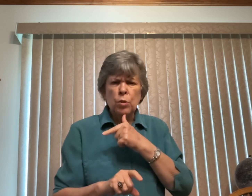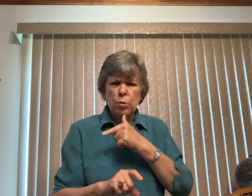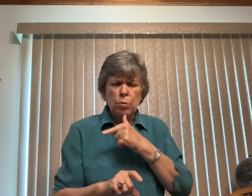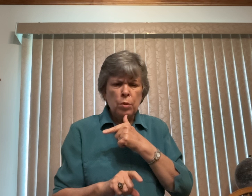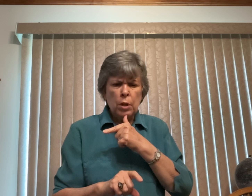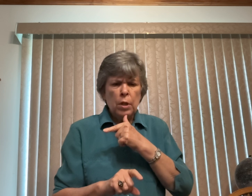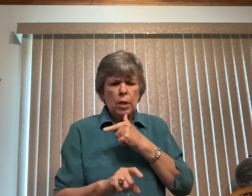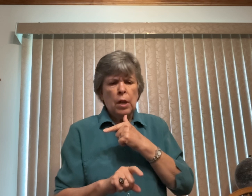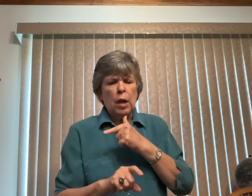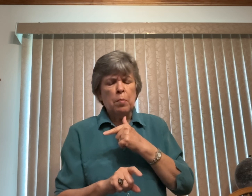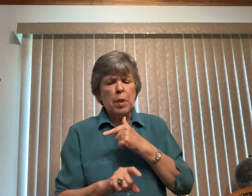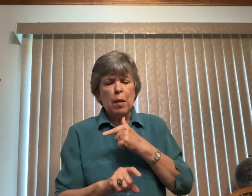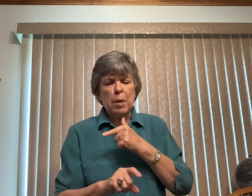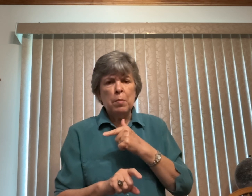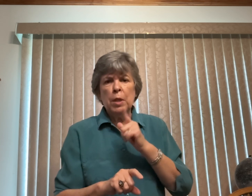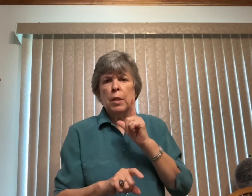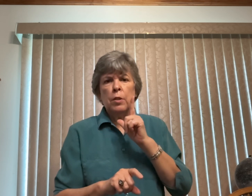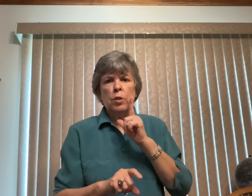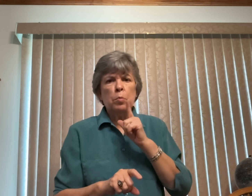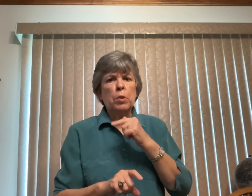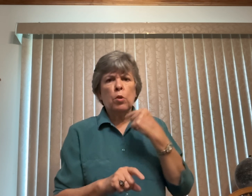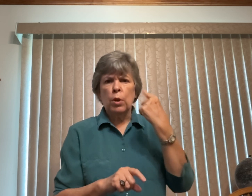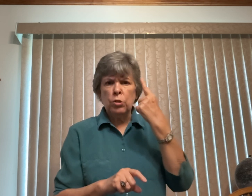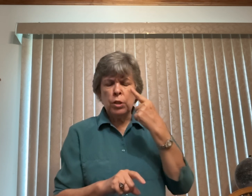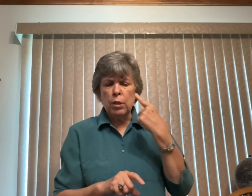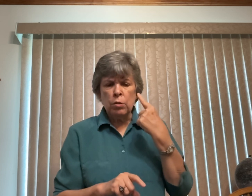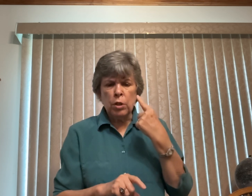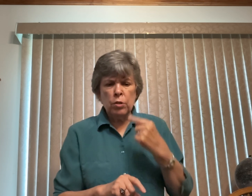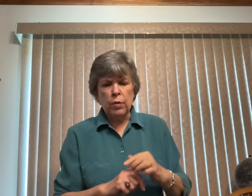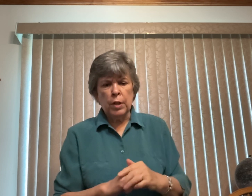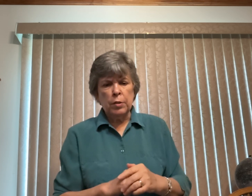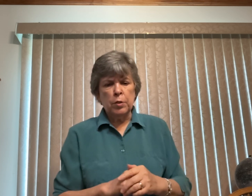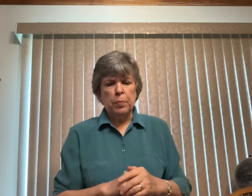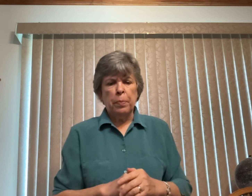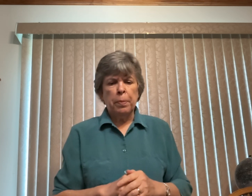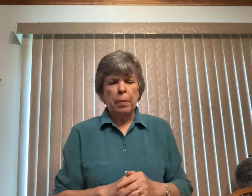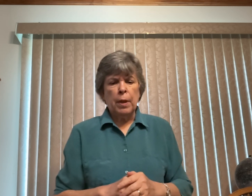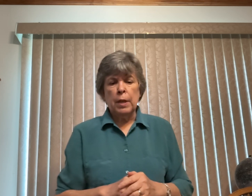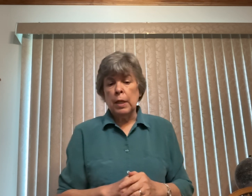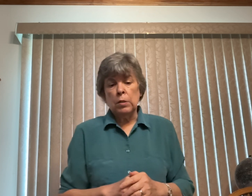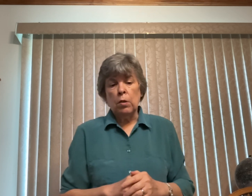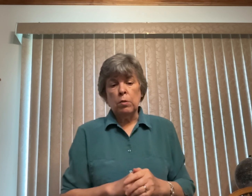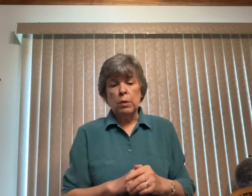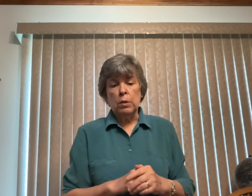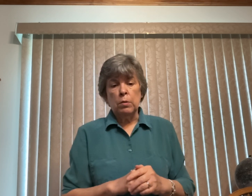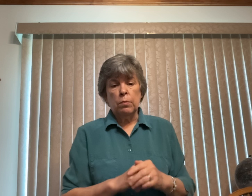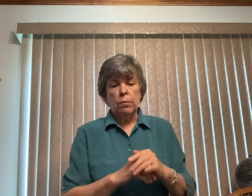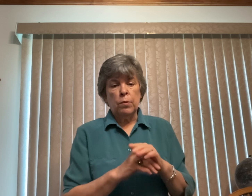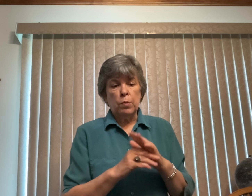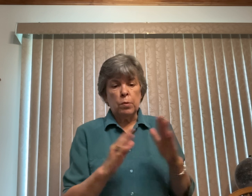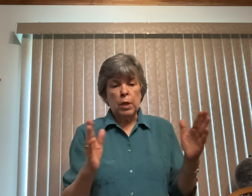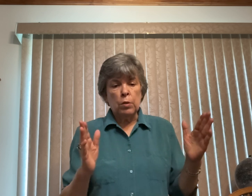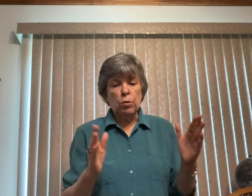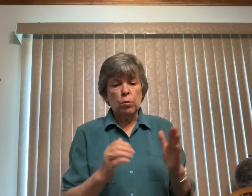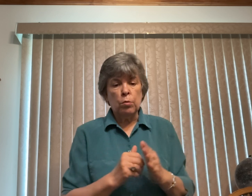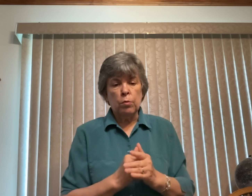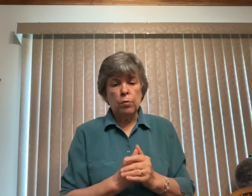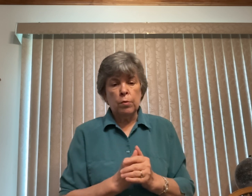who that may be, and just put a questioning look on your face. And that's all there is for that whole